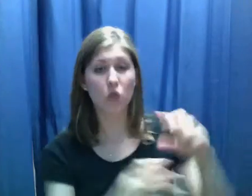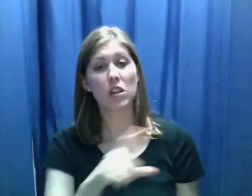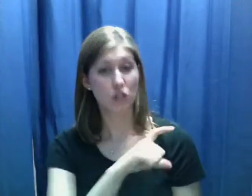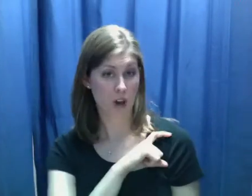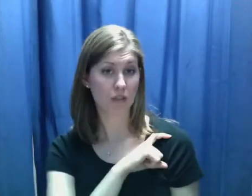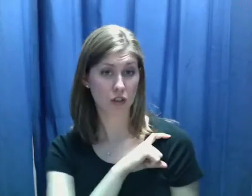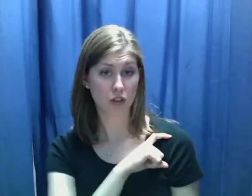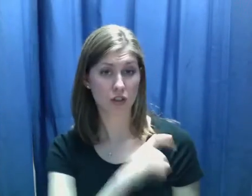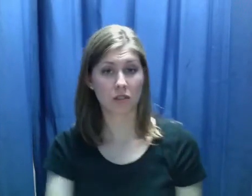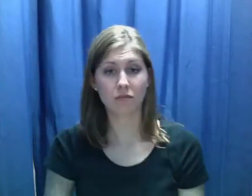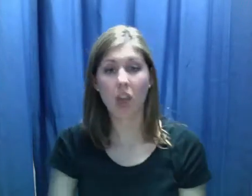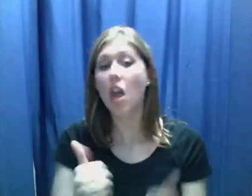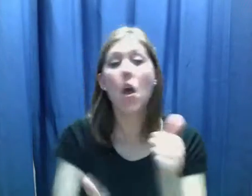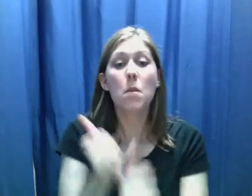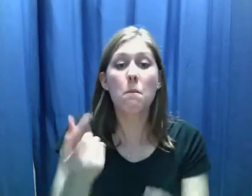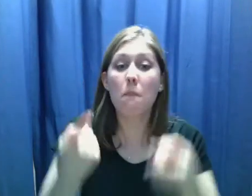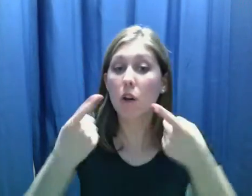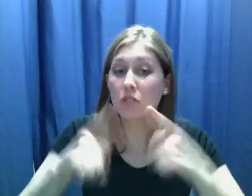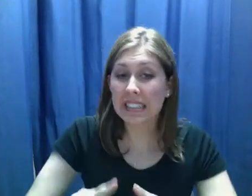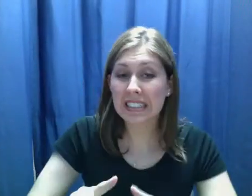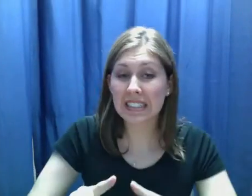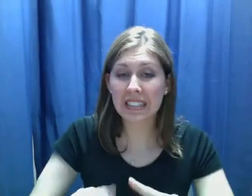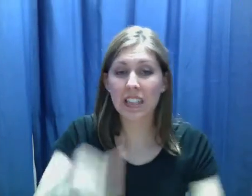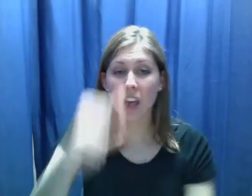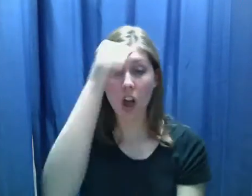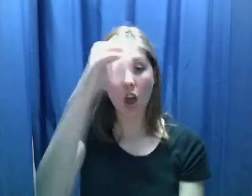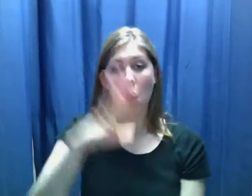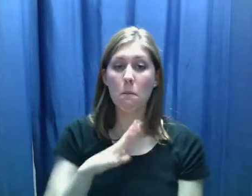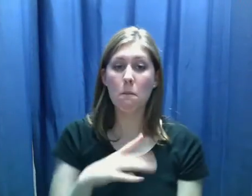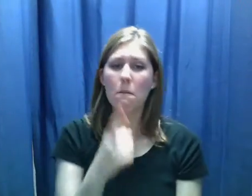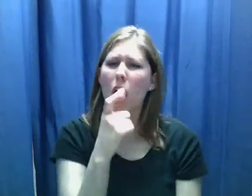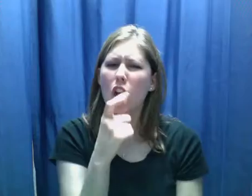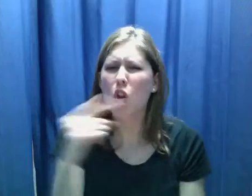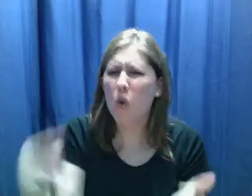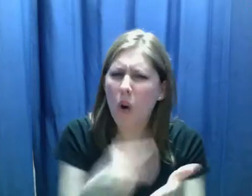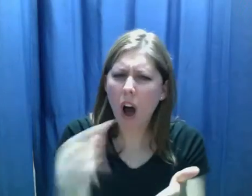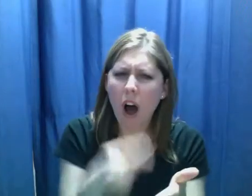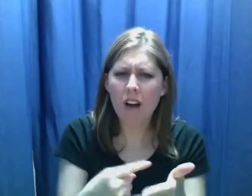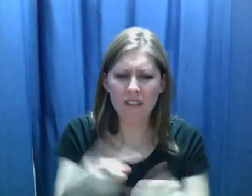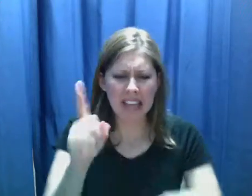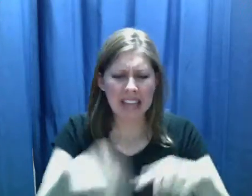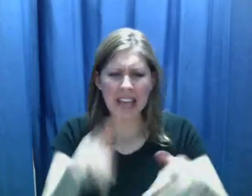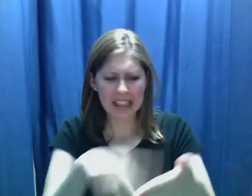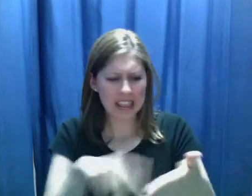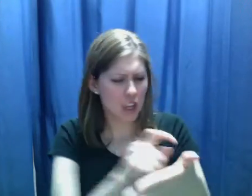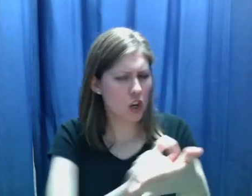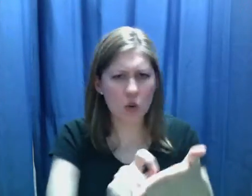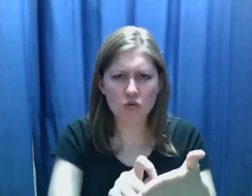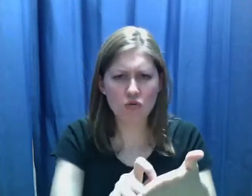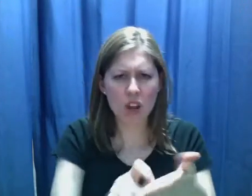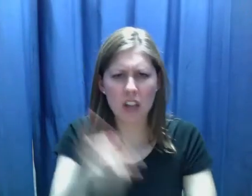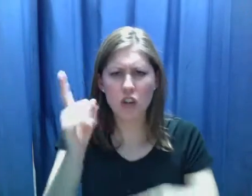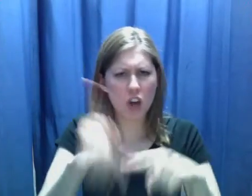In most instances, men who were often illiterate could not provide sufficiently detailed